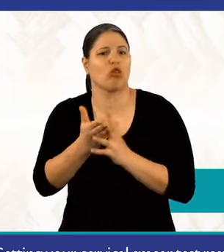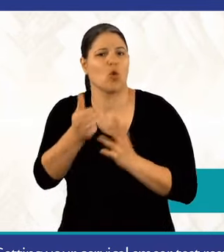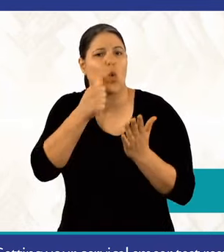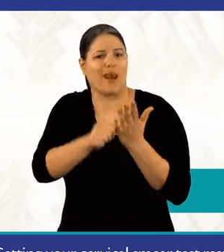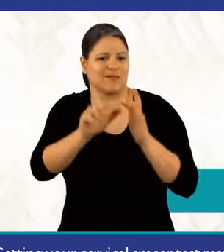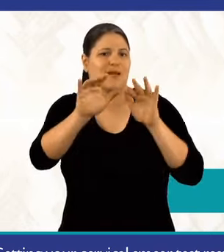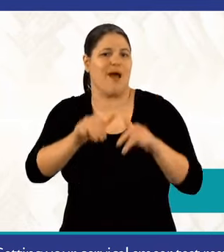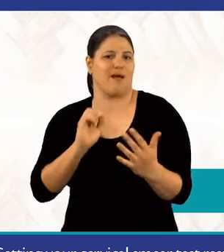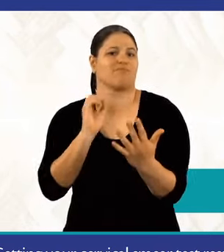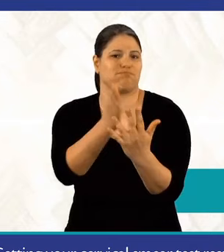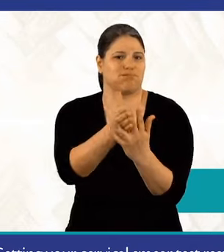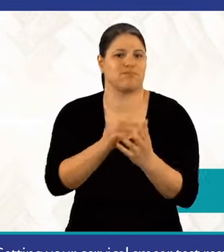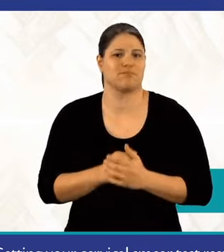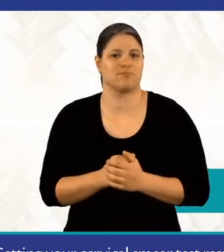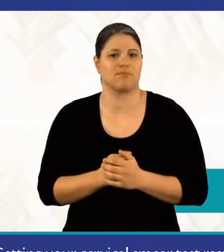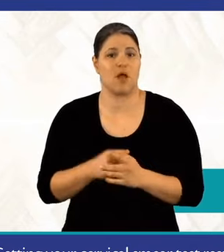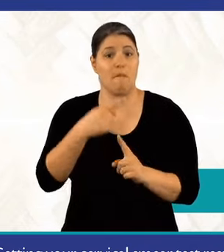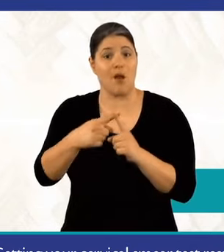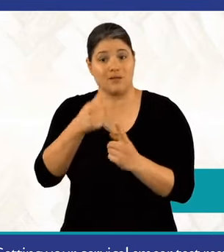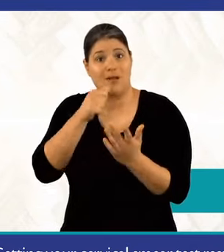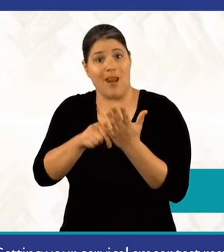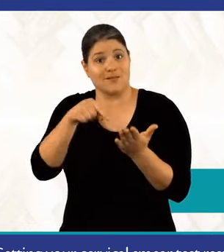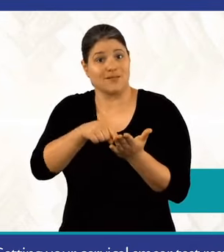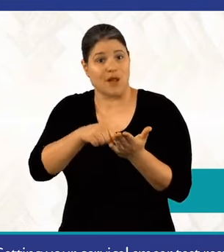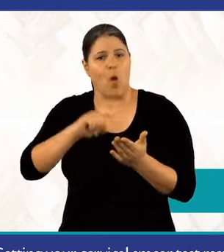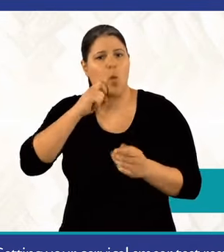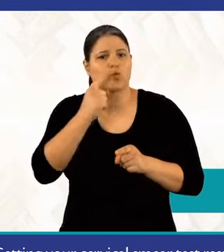You will be informed by mail and also advised about any follow-up needed.